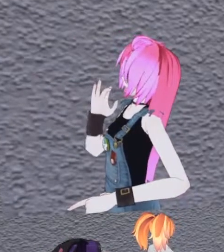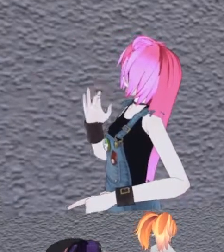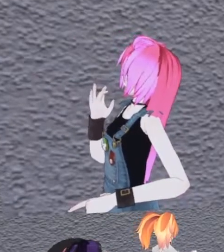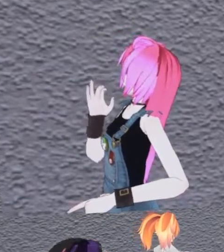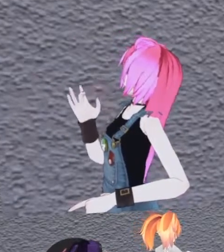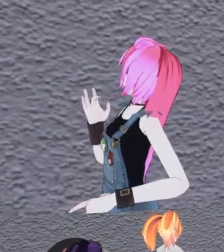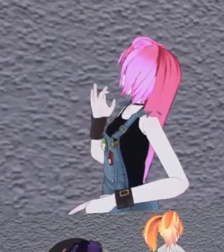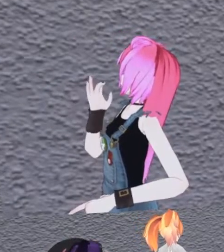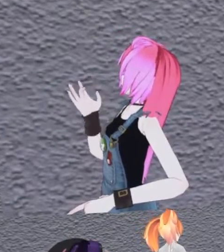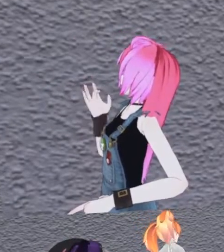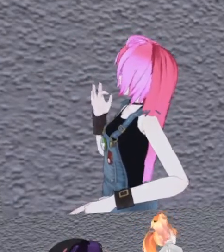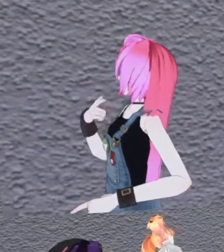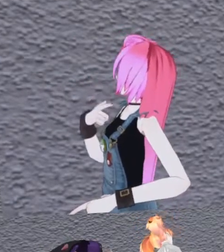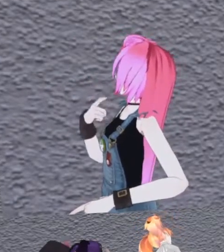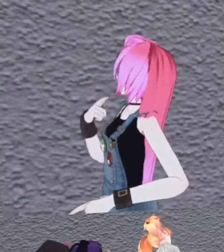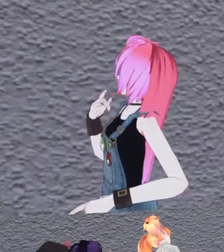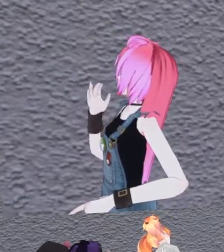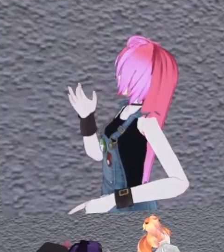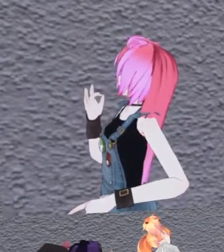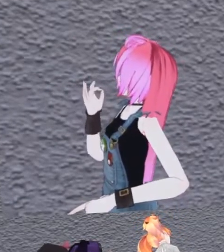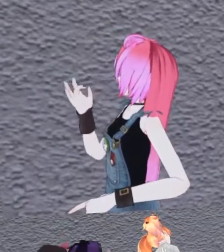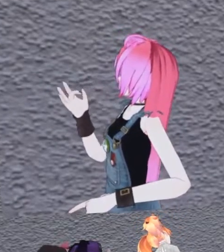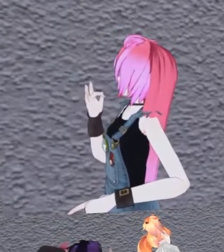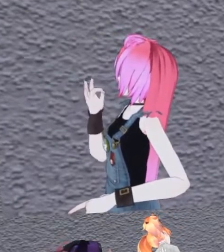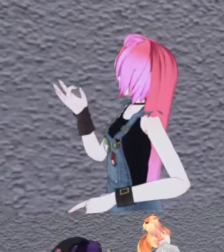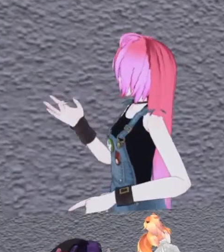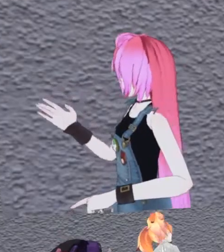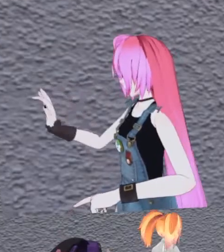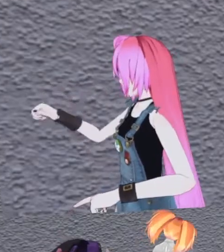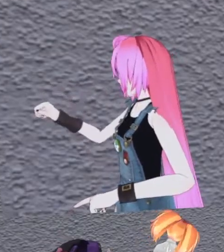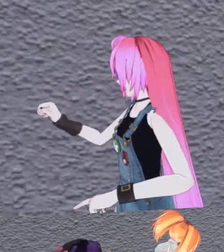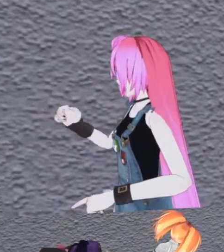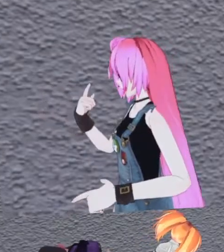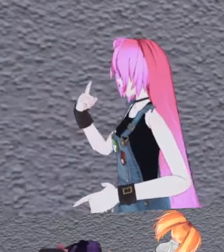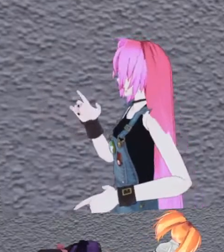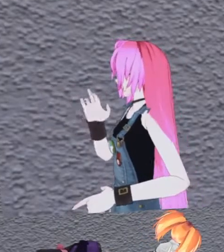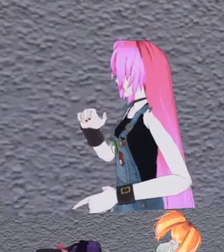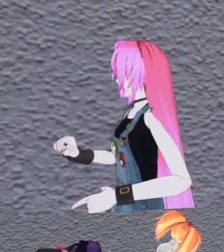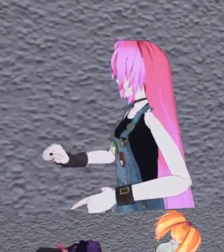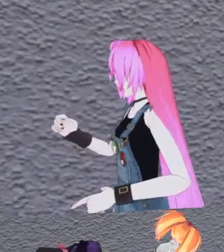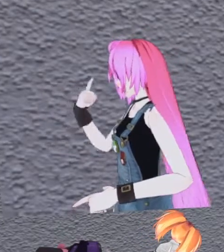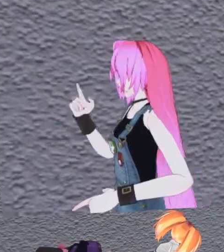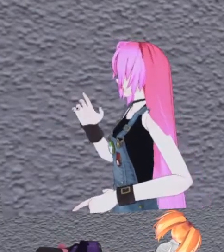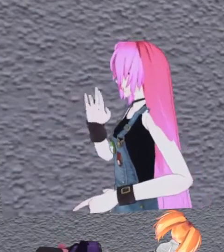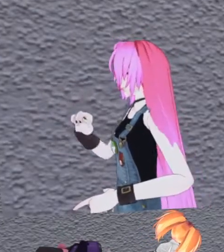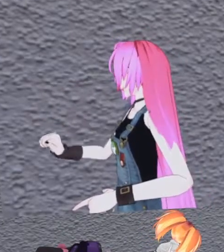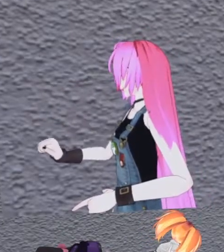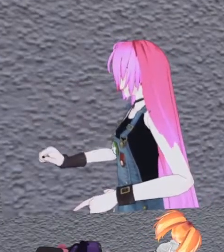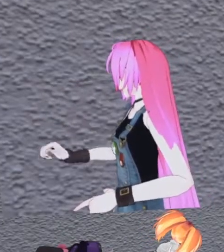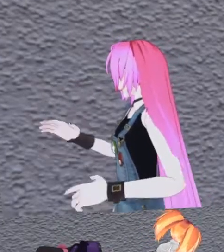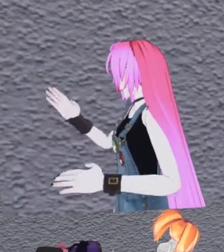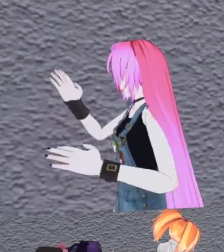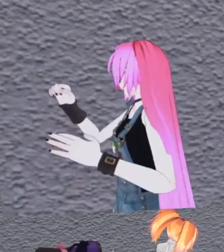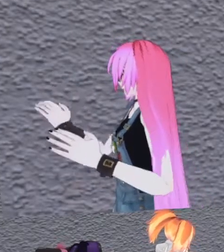finger, like on the chin. I've seen that. Yeah, I think it's old. I learned it from an old